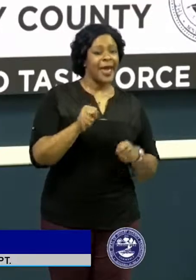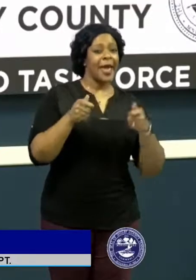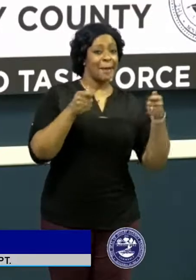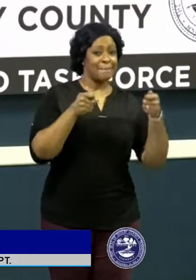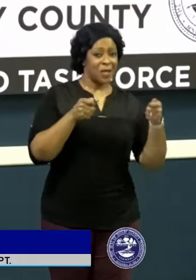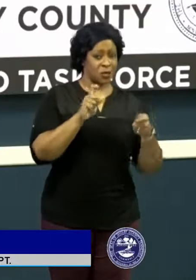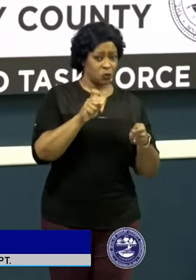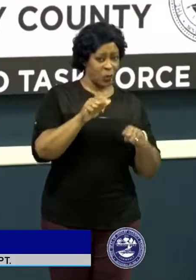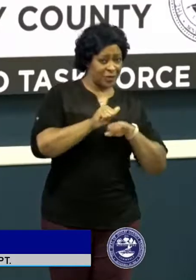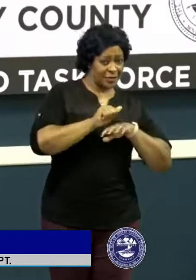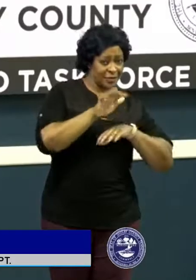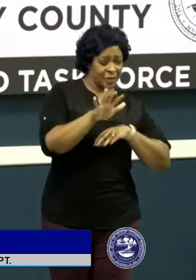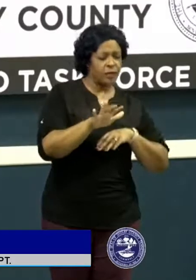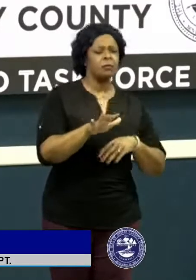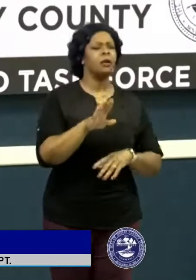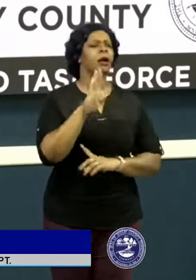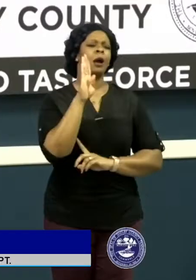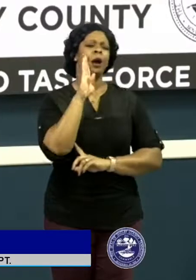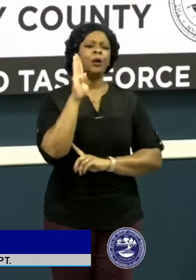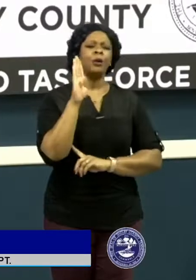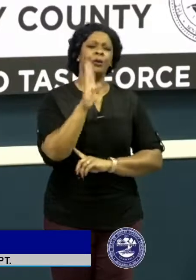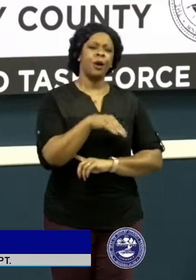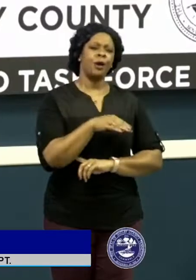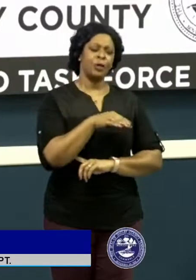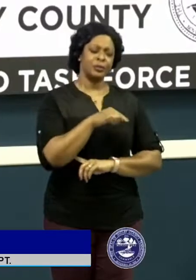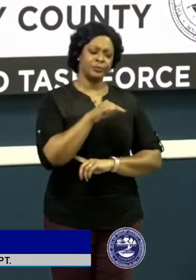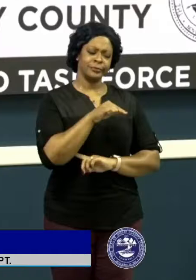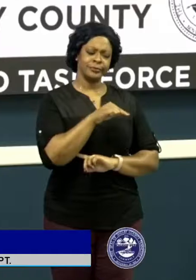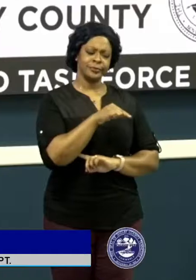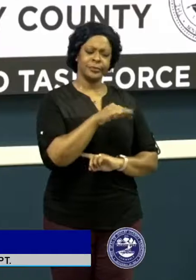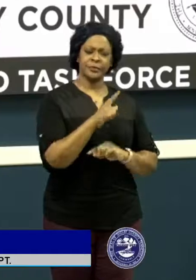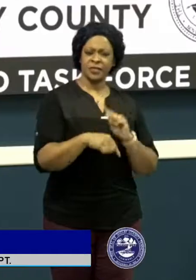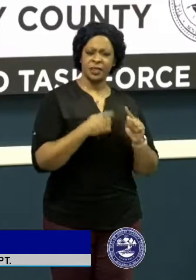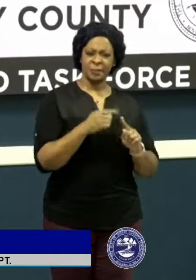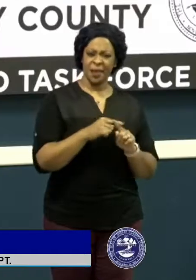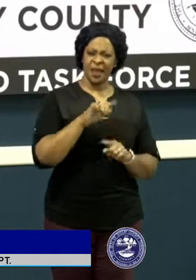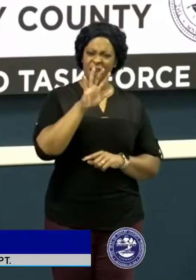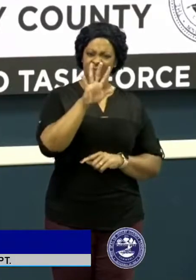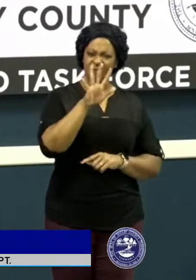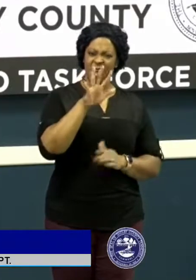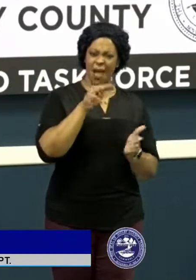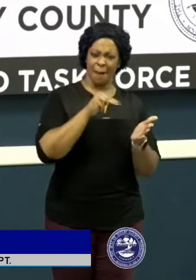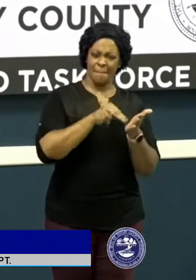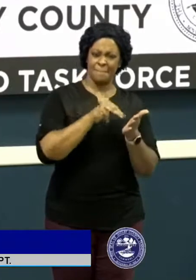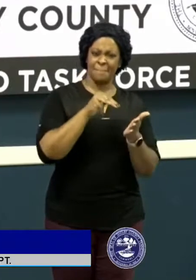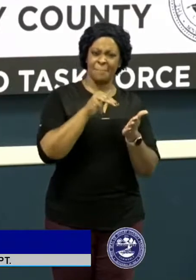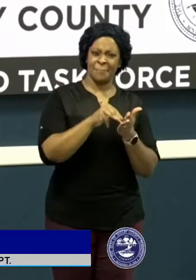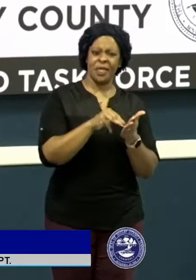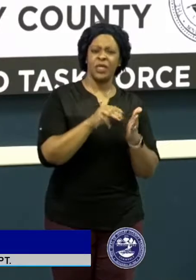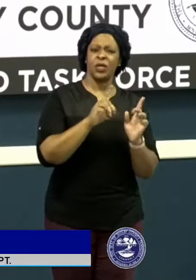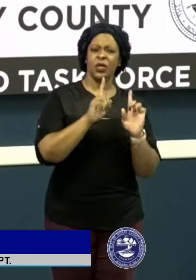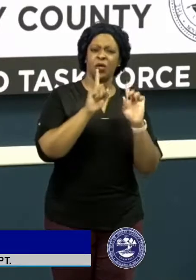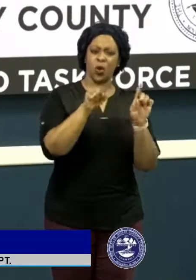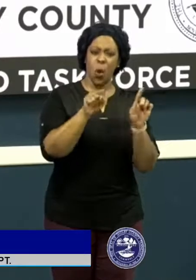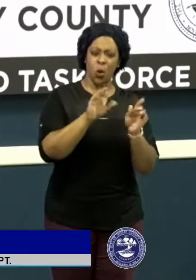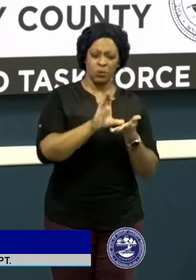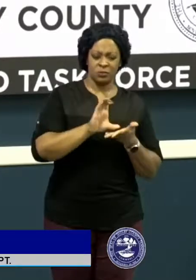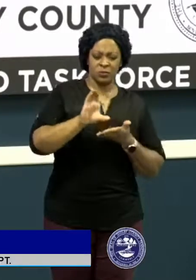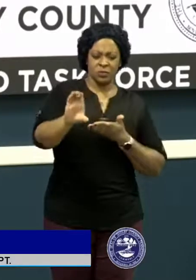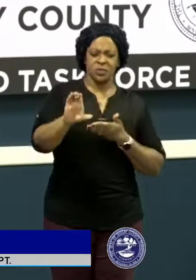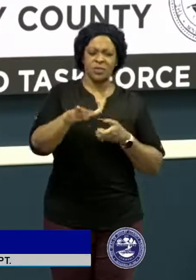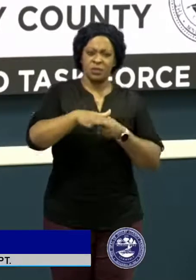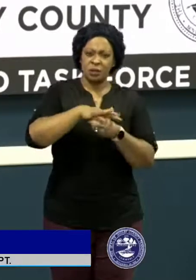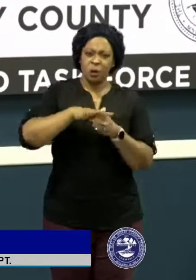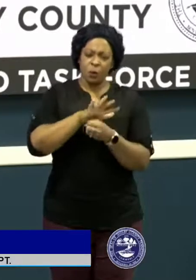be sending out. I know that part of that was about $5 million to go to area schools.